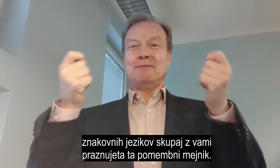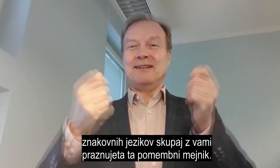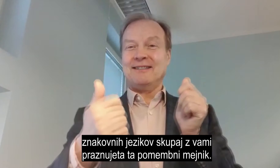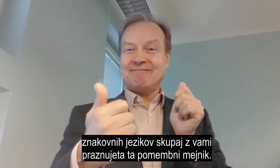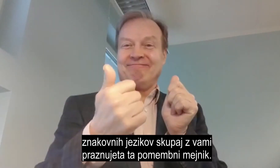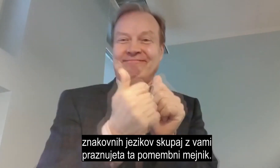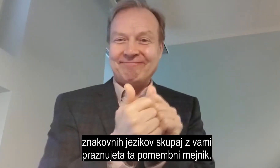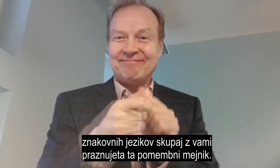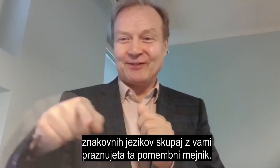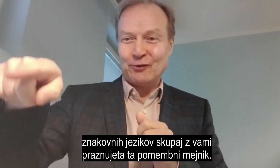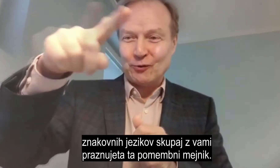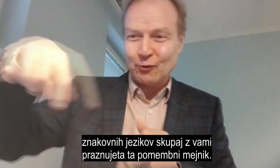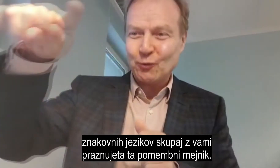celebrate you